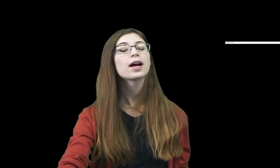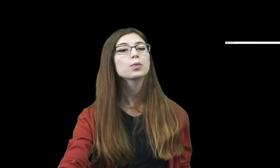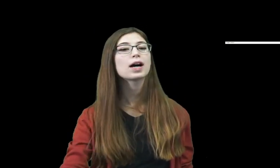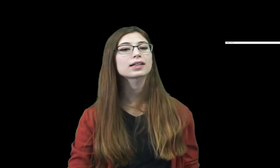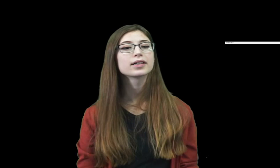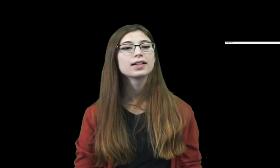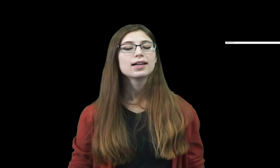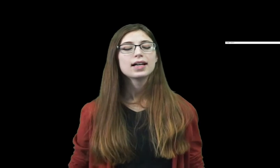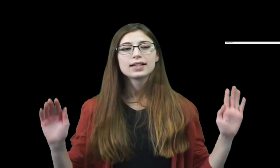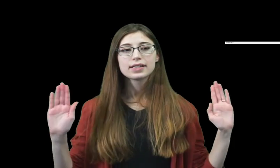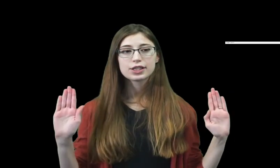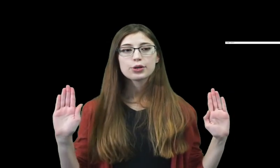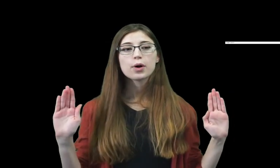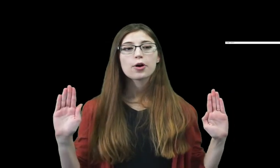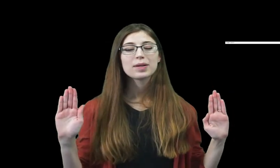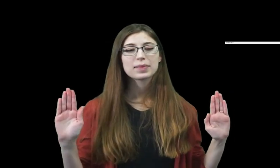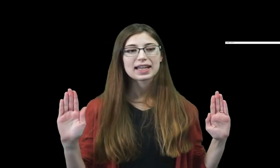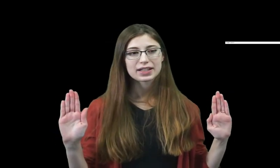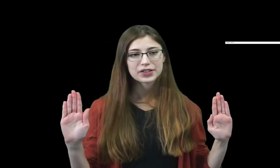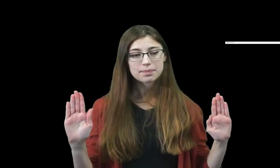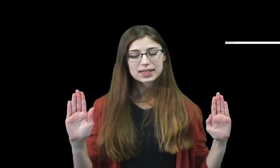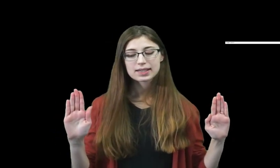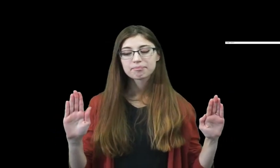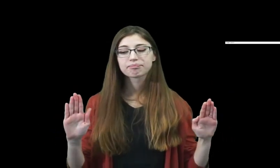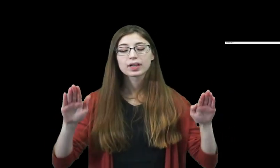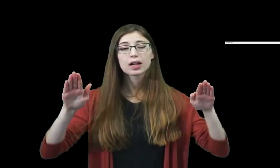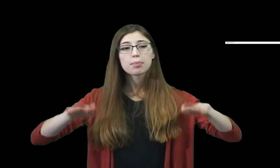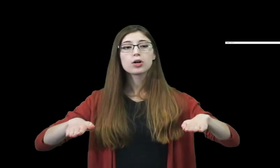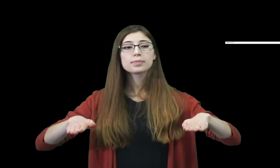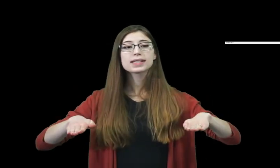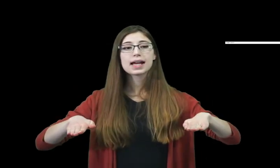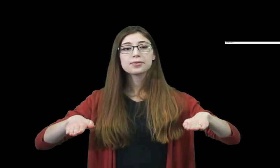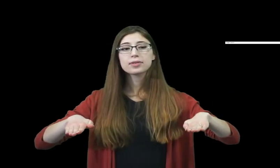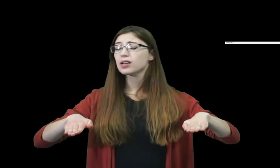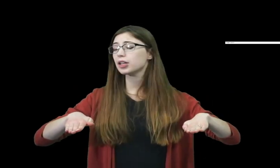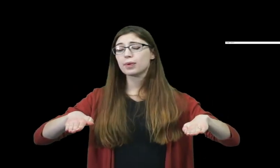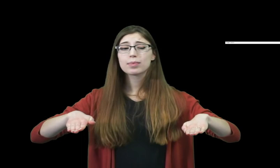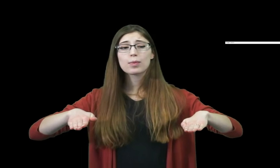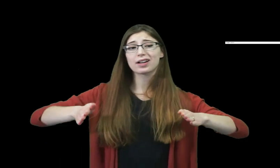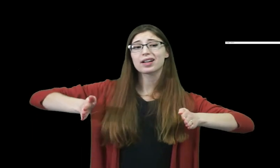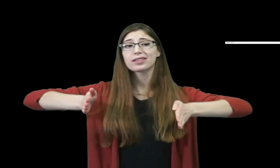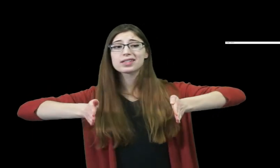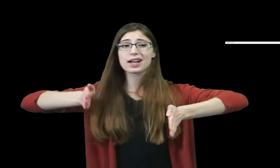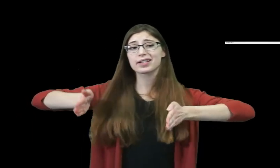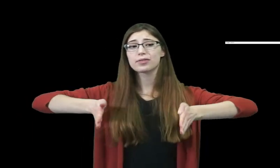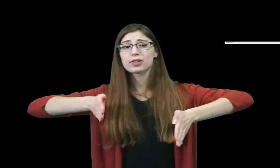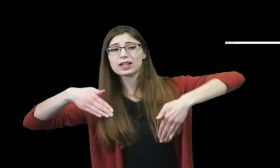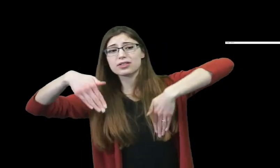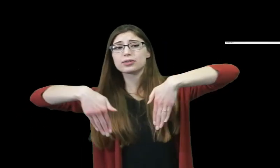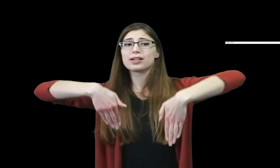Walk. 2 open B hand shapes. Palms down. You don't want to be walking on the sides of your feet or on your